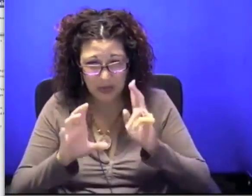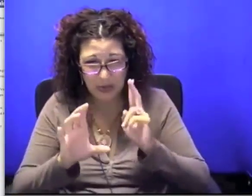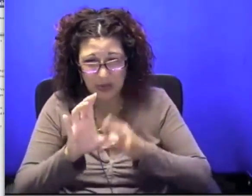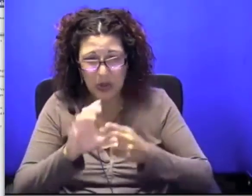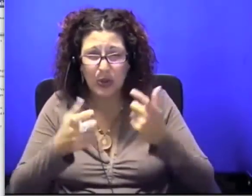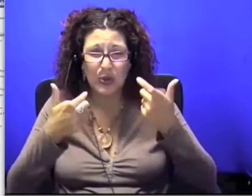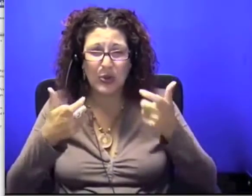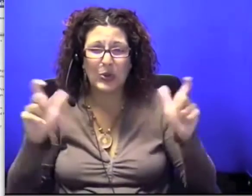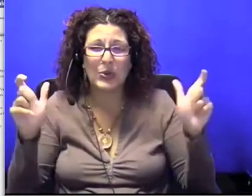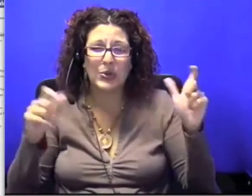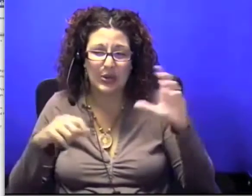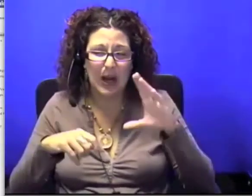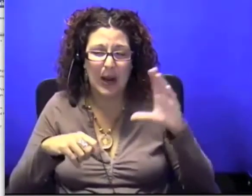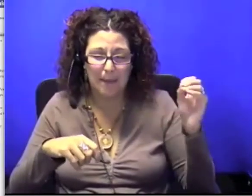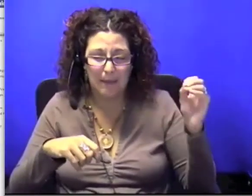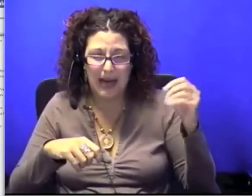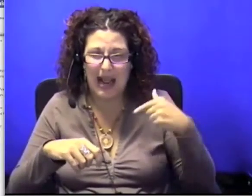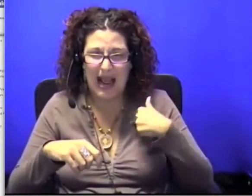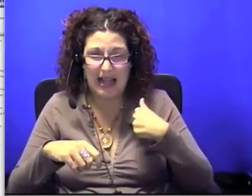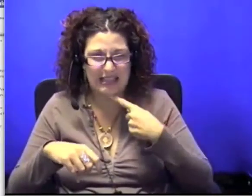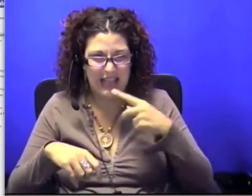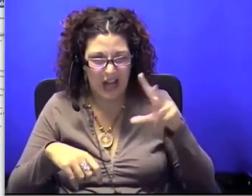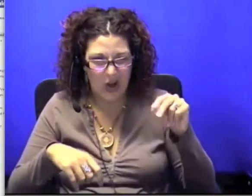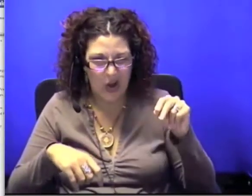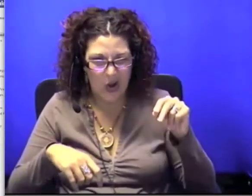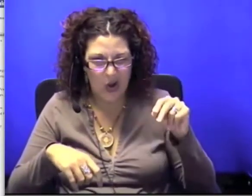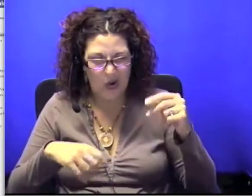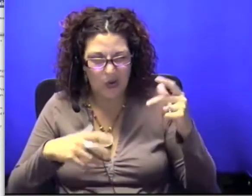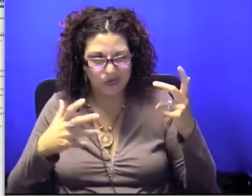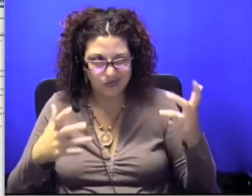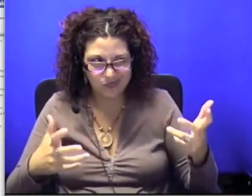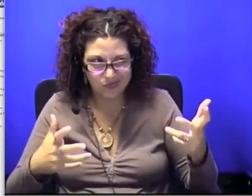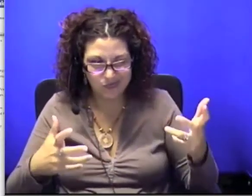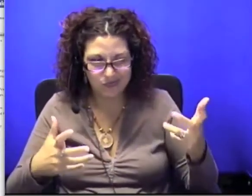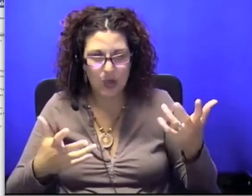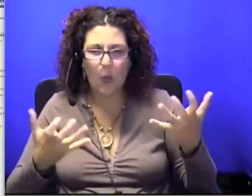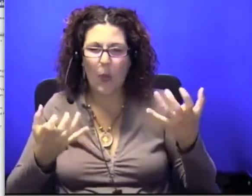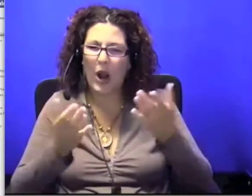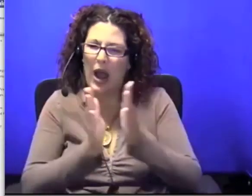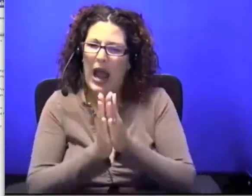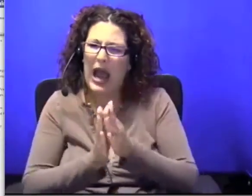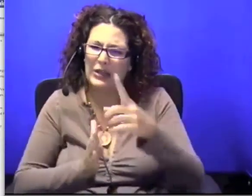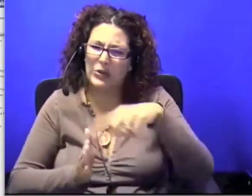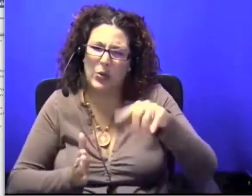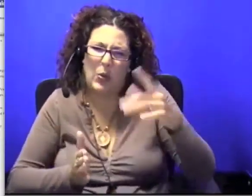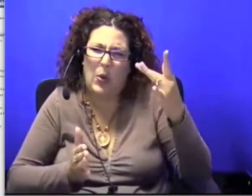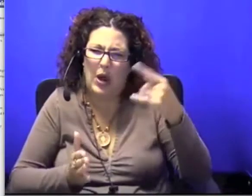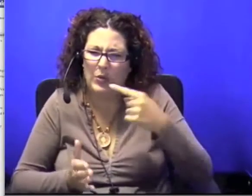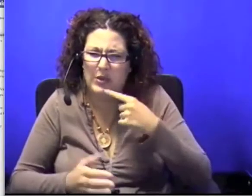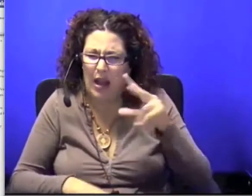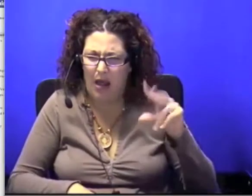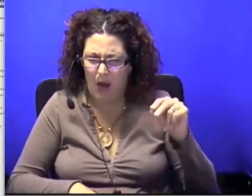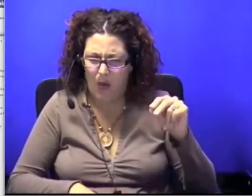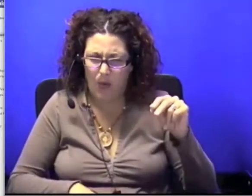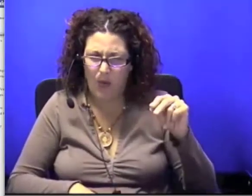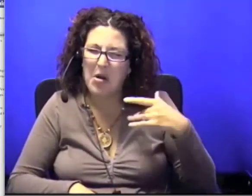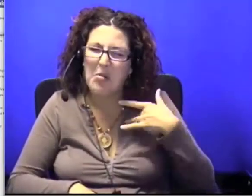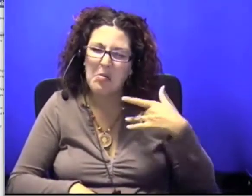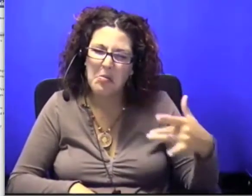very beginning of a huge company, and I said no. And I'm going to ask you why you said no. More than likely, it'll be